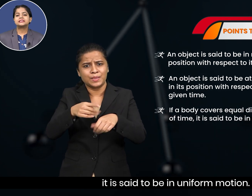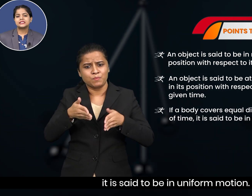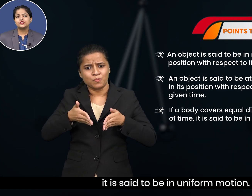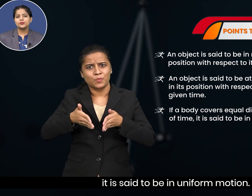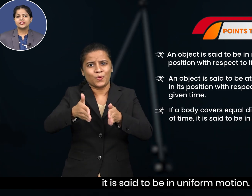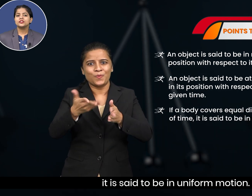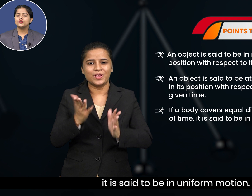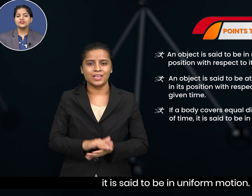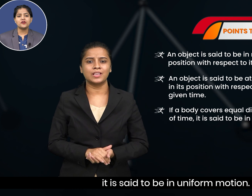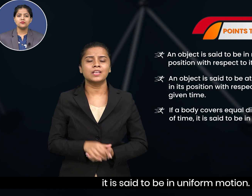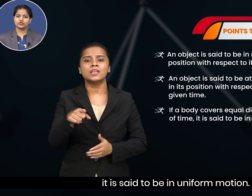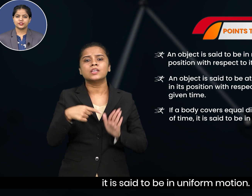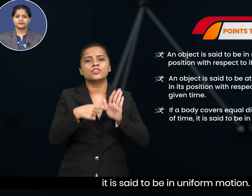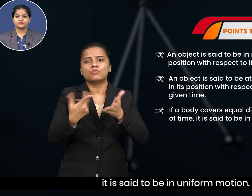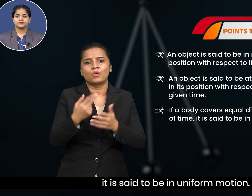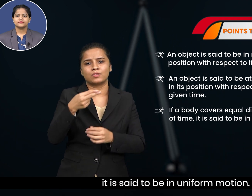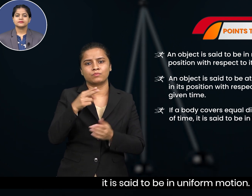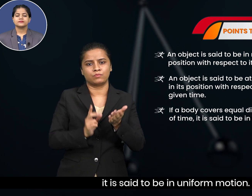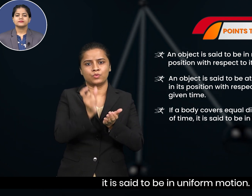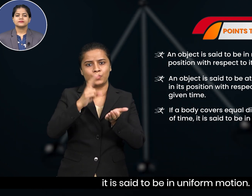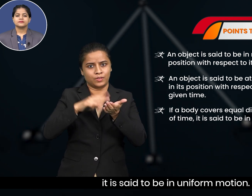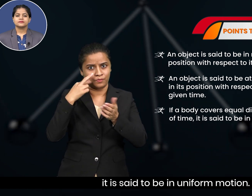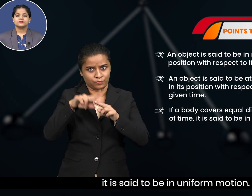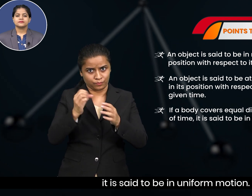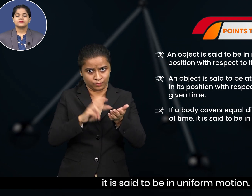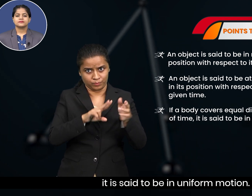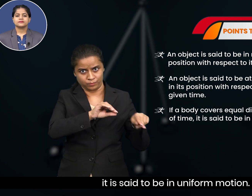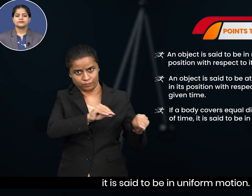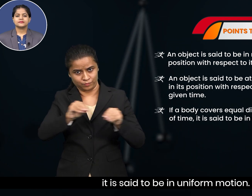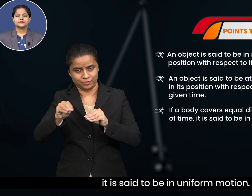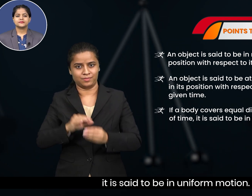it is said to be in uniform motion.